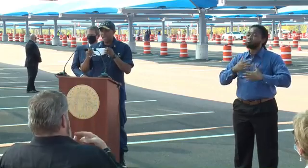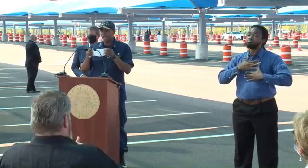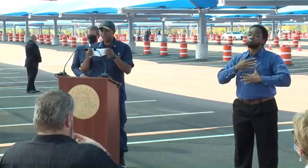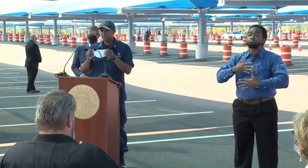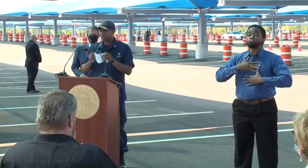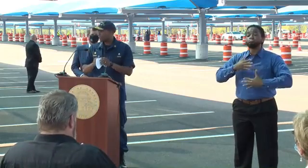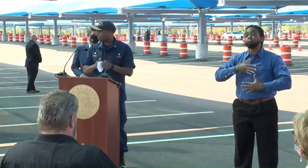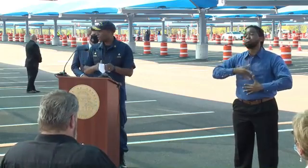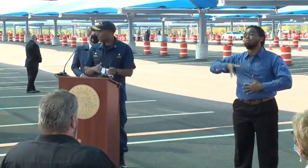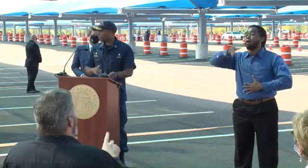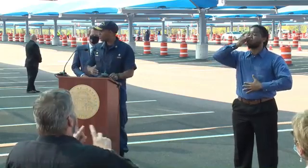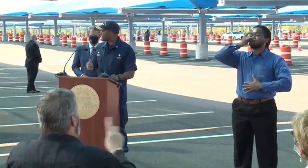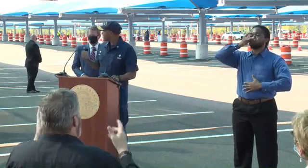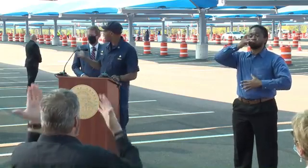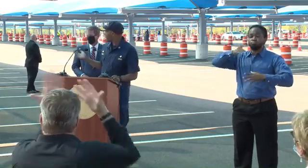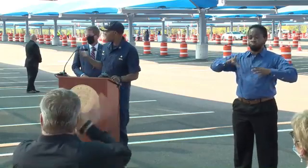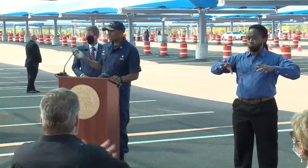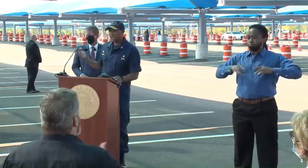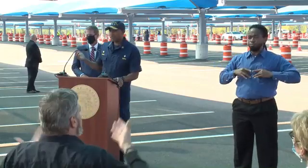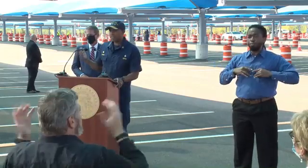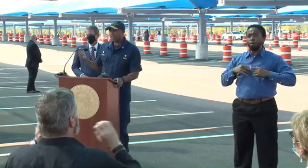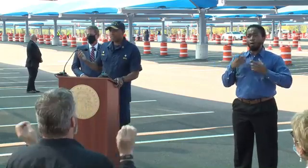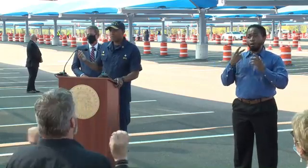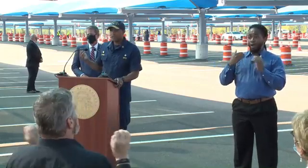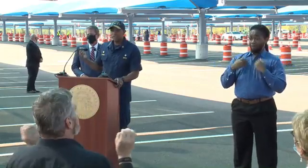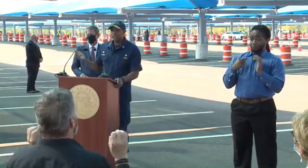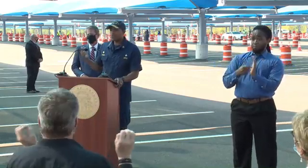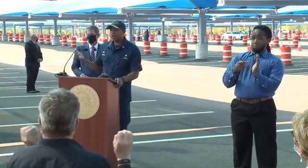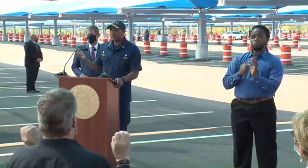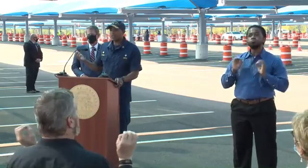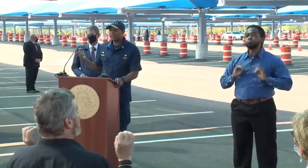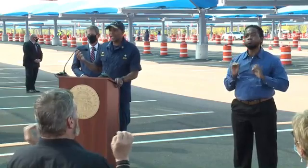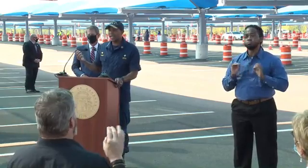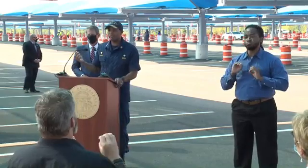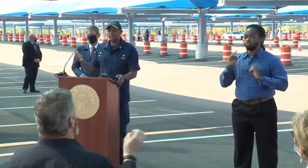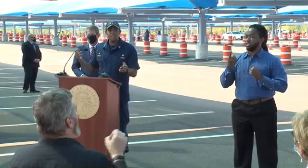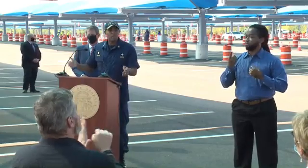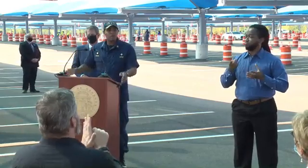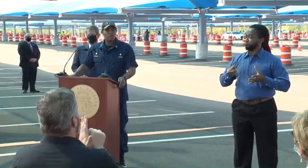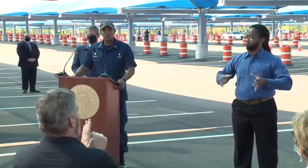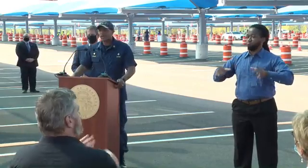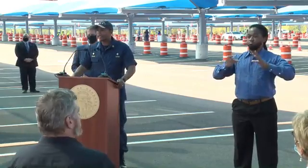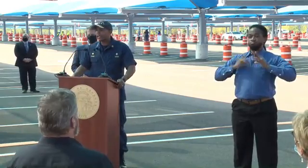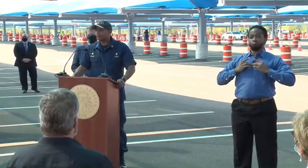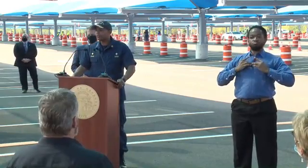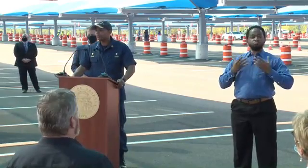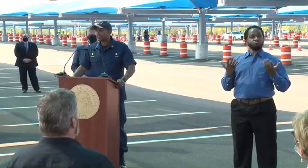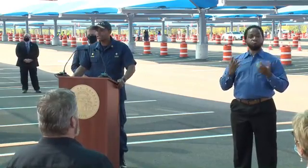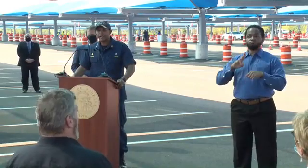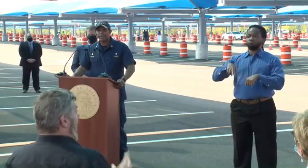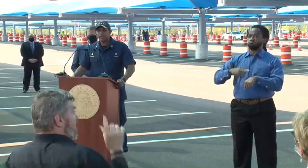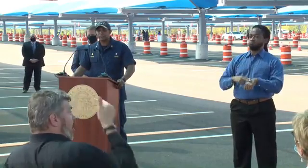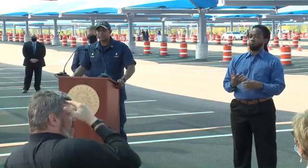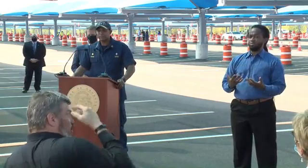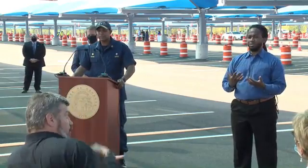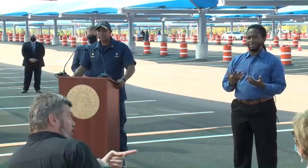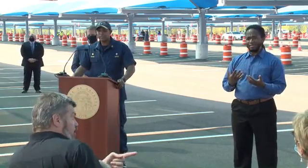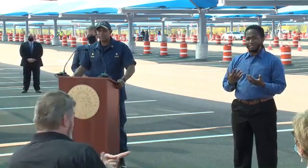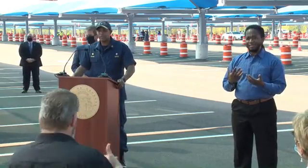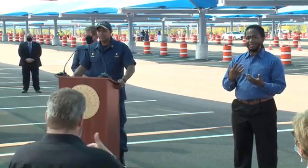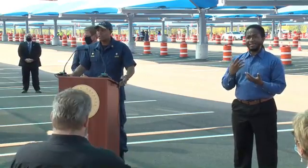wear a mask, because the governor and I, either one of us could have COVID right now and not know